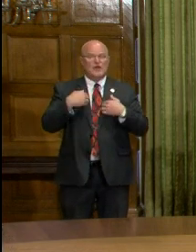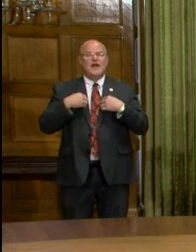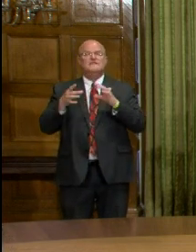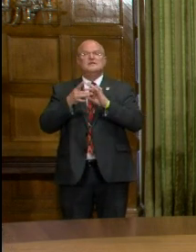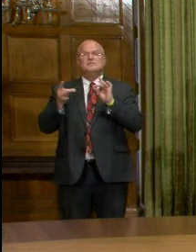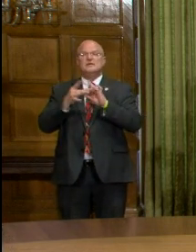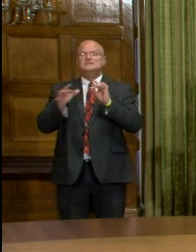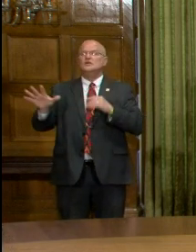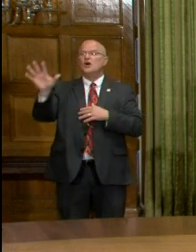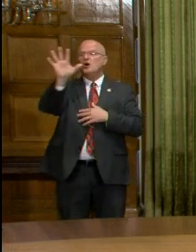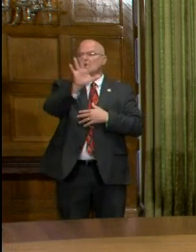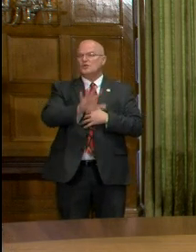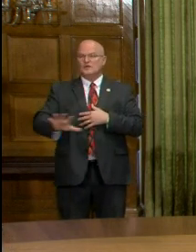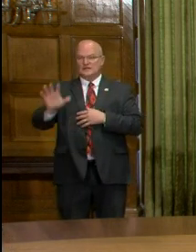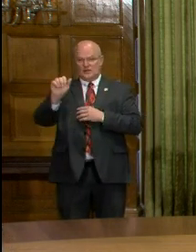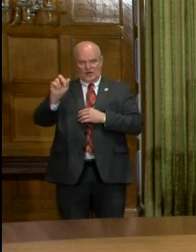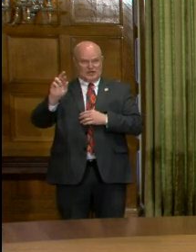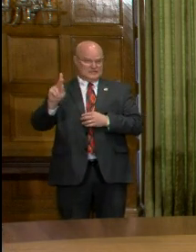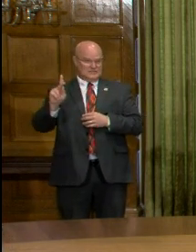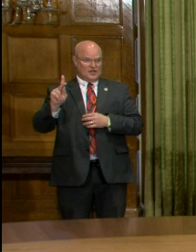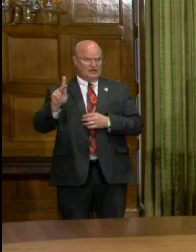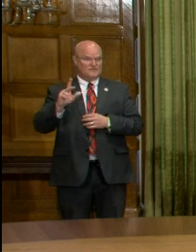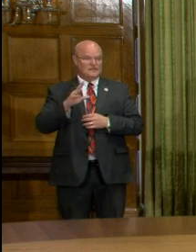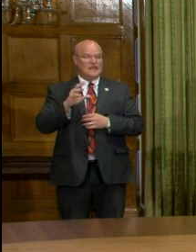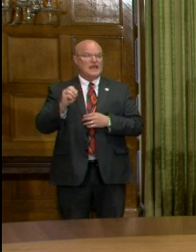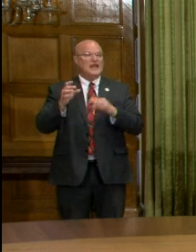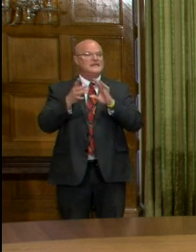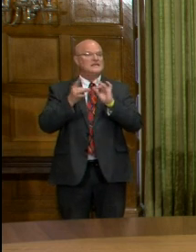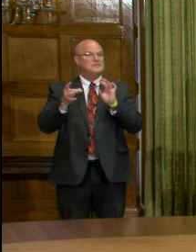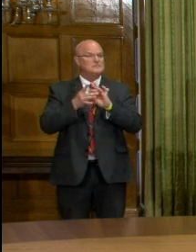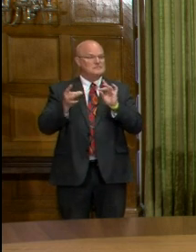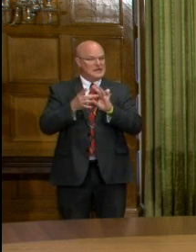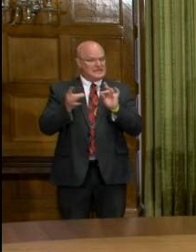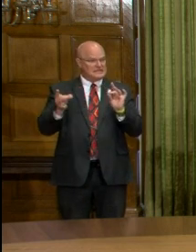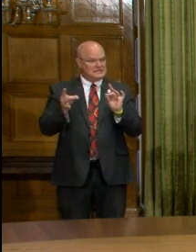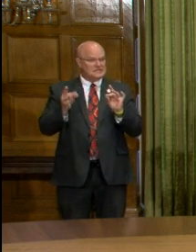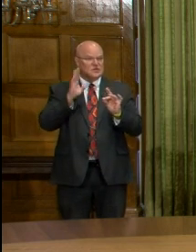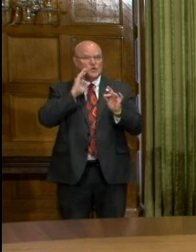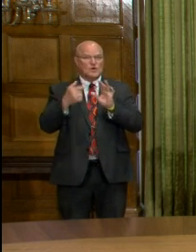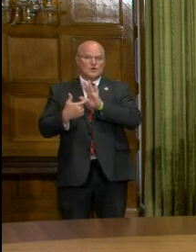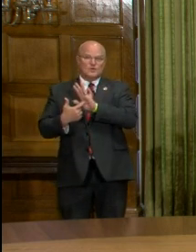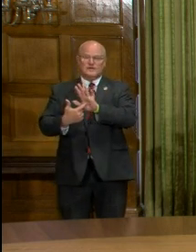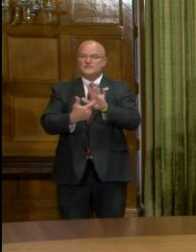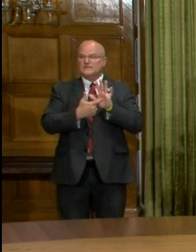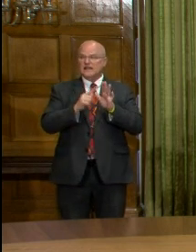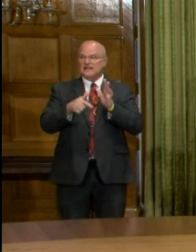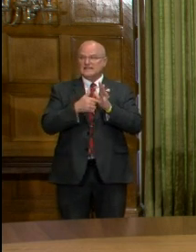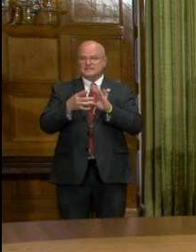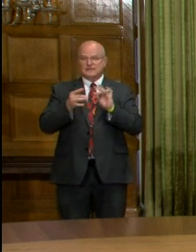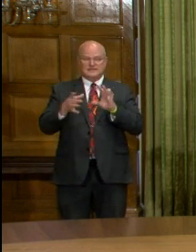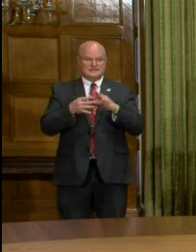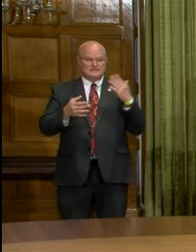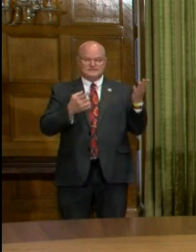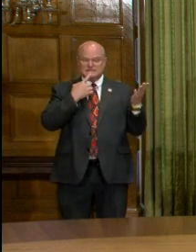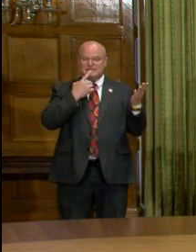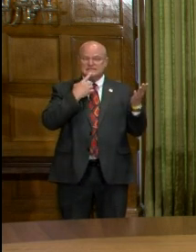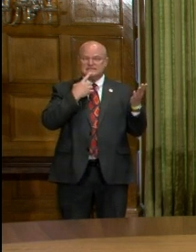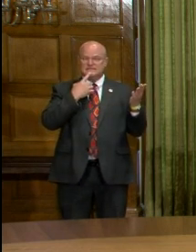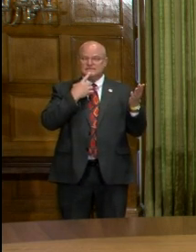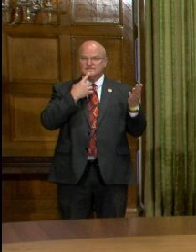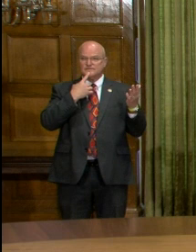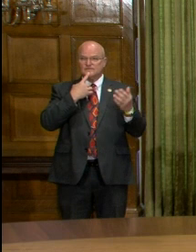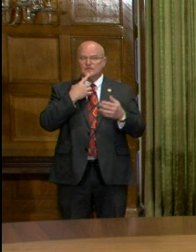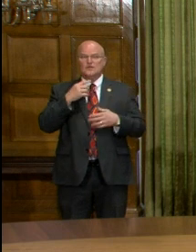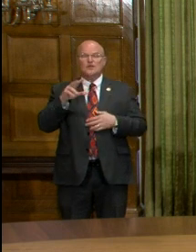message boards all across Arkansas, and the message boards will reflect this message.